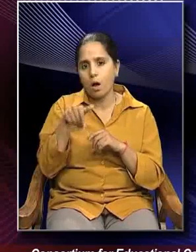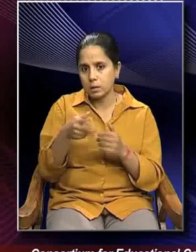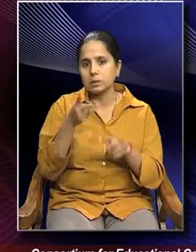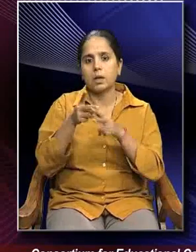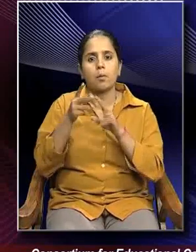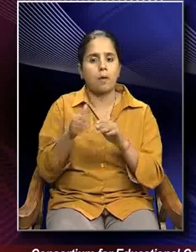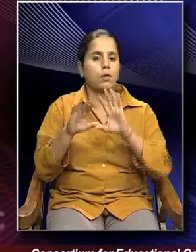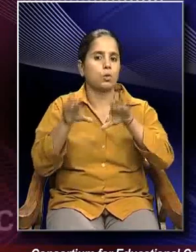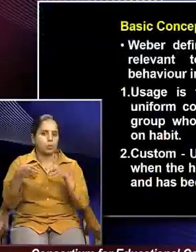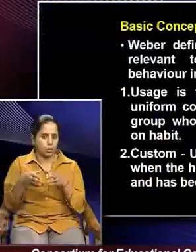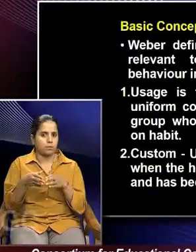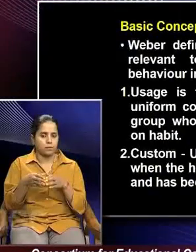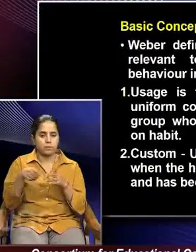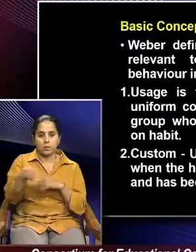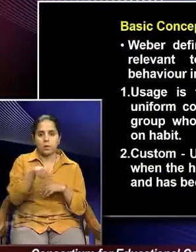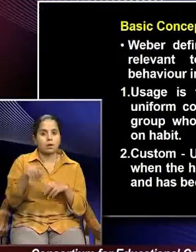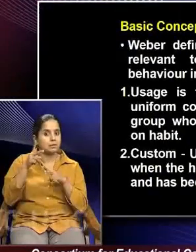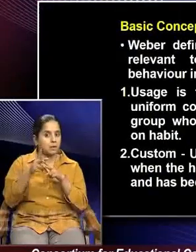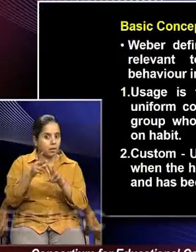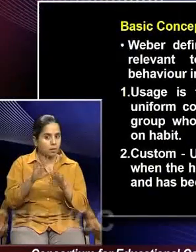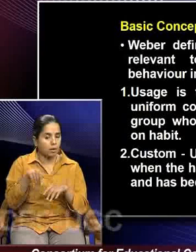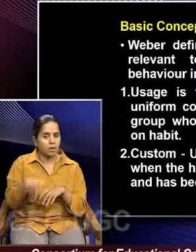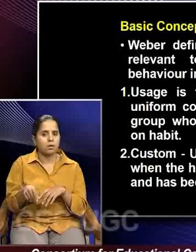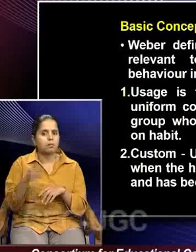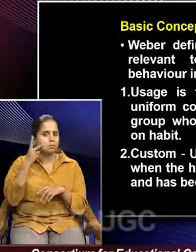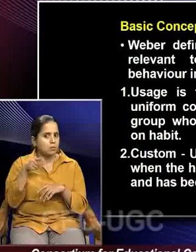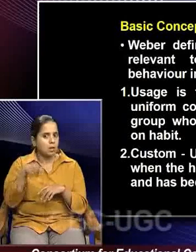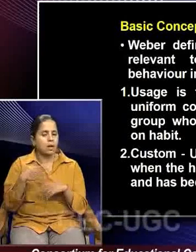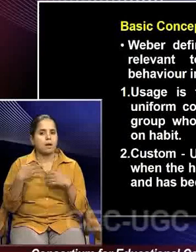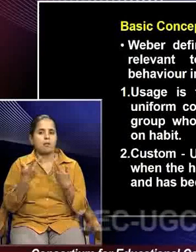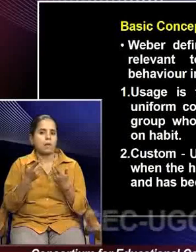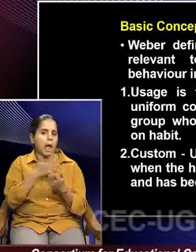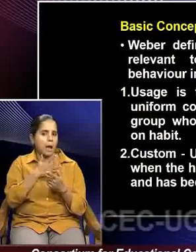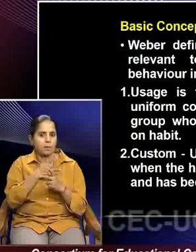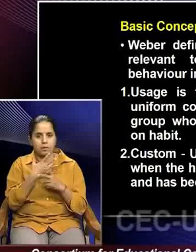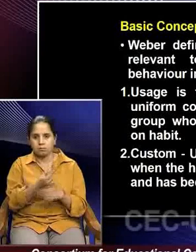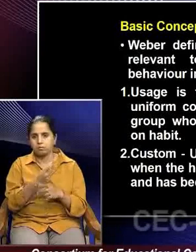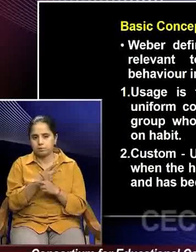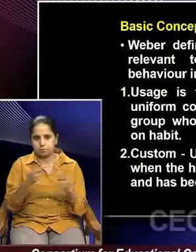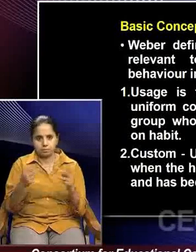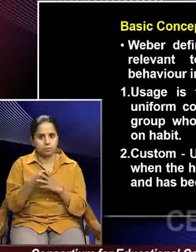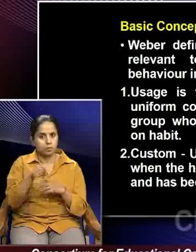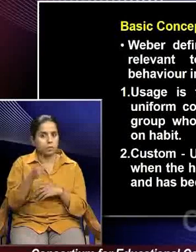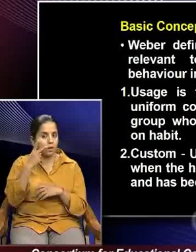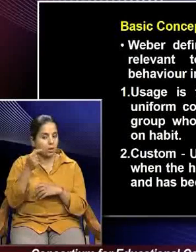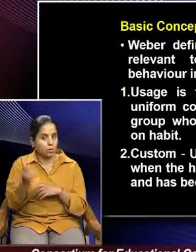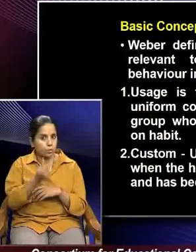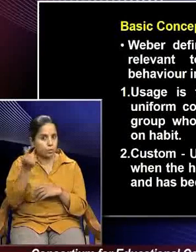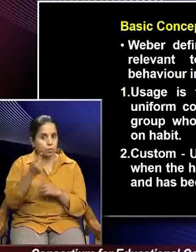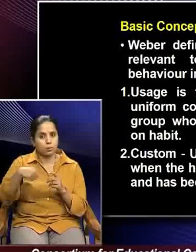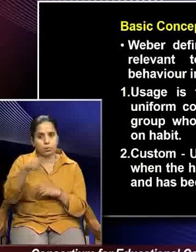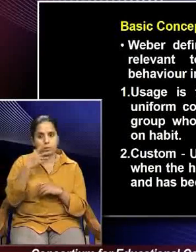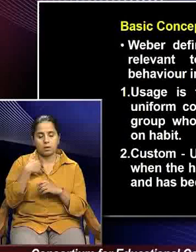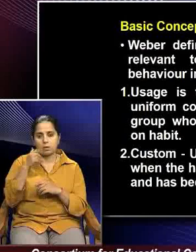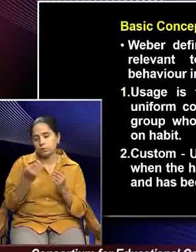in a group whose existence is based on habit. So uses is kind of commonsensically that we